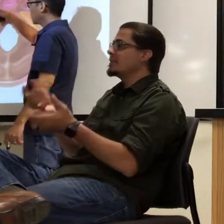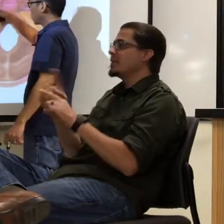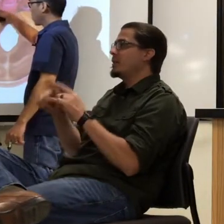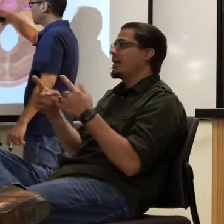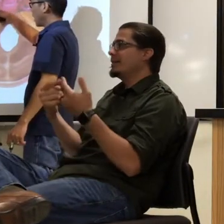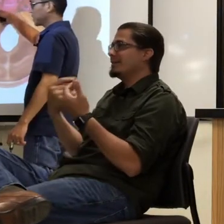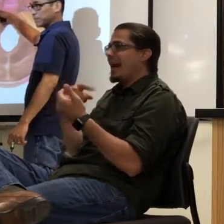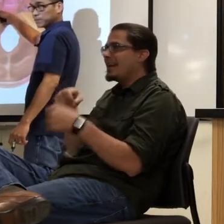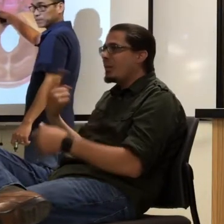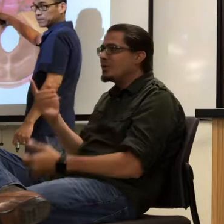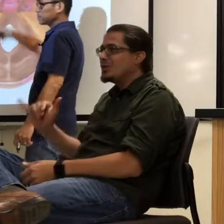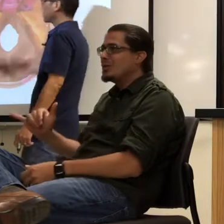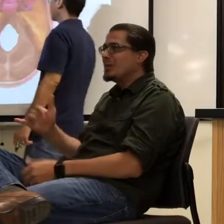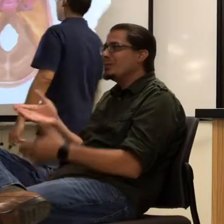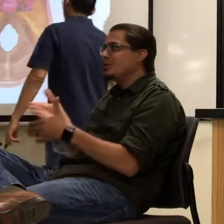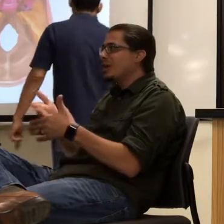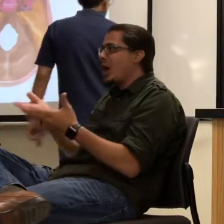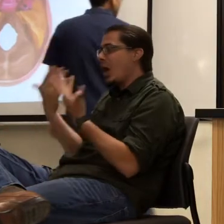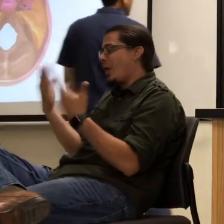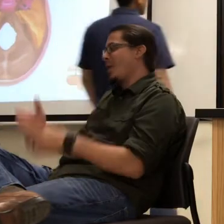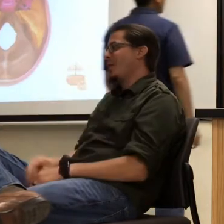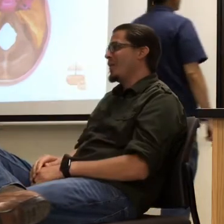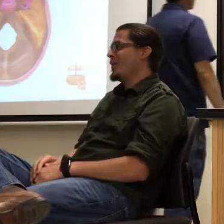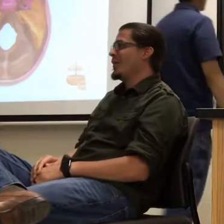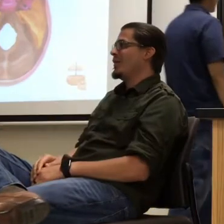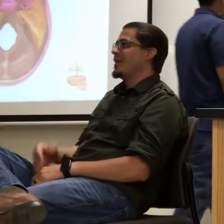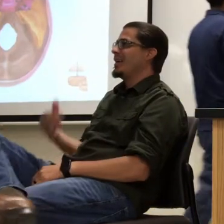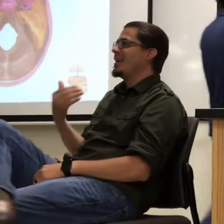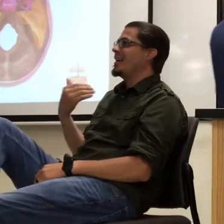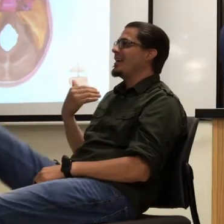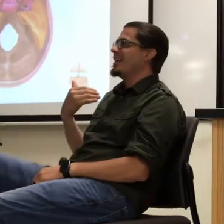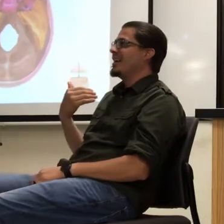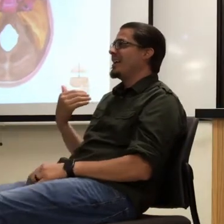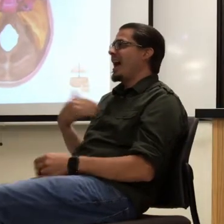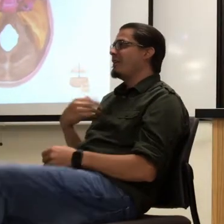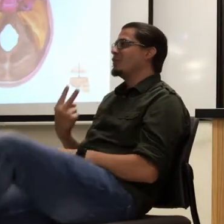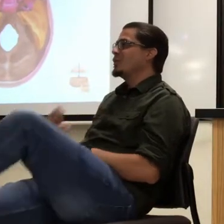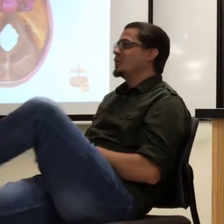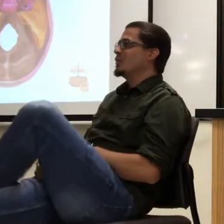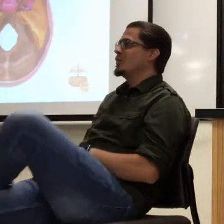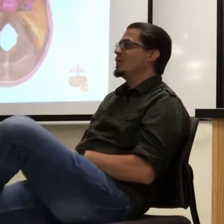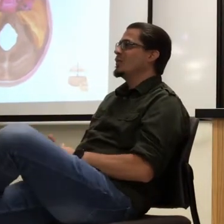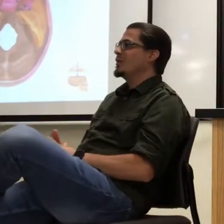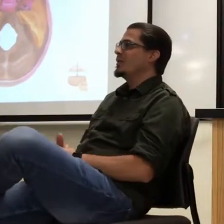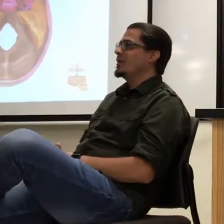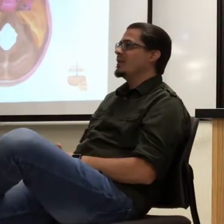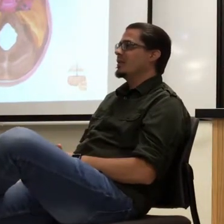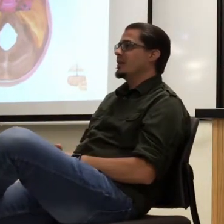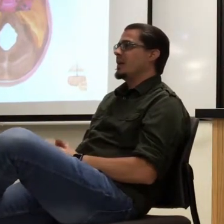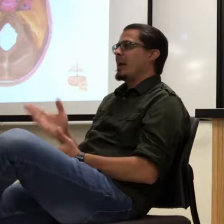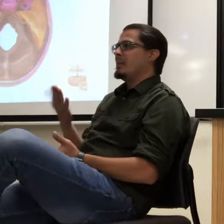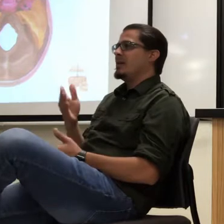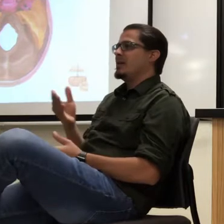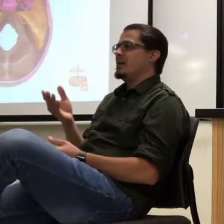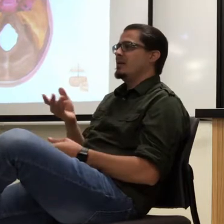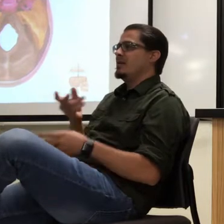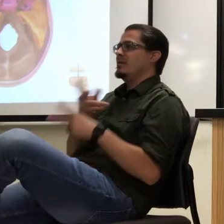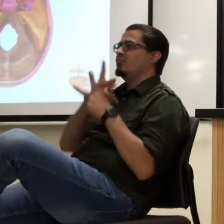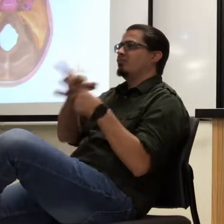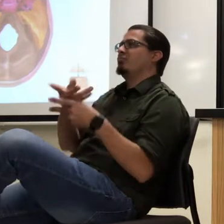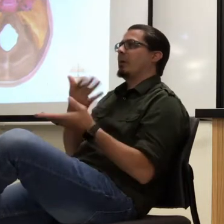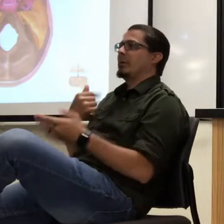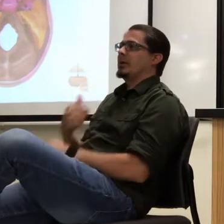places where each branch exits. So because it has 3 branches, the first branch, V1,